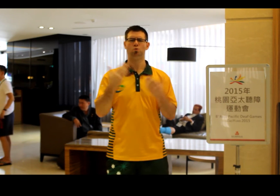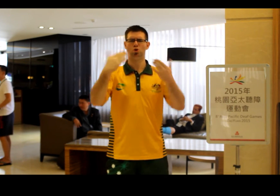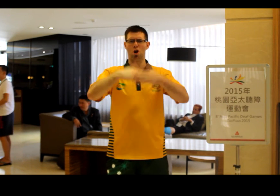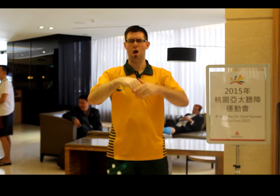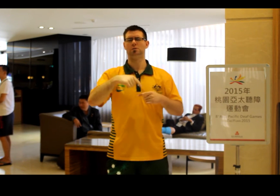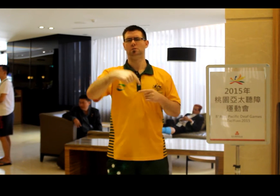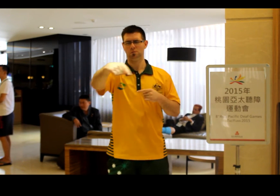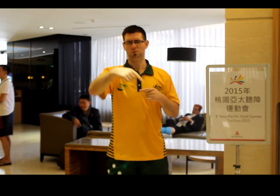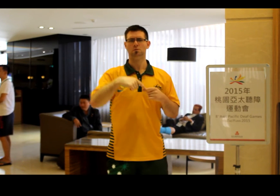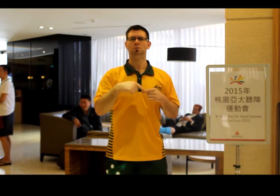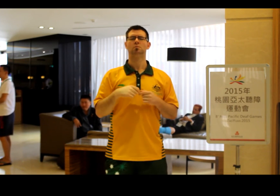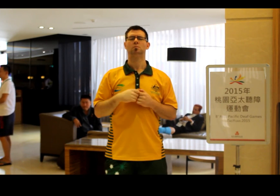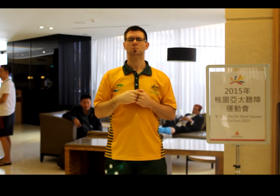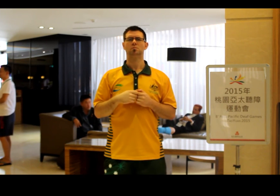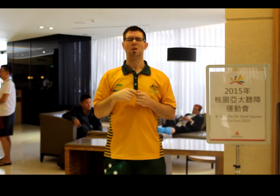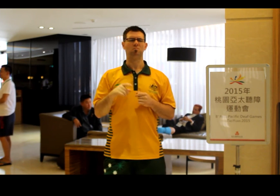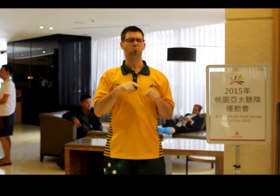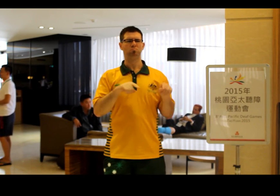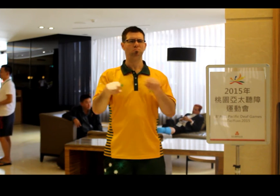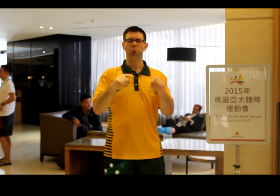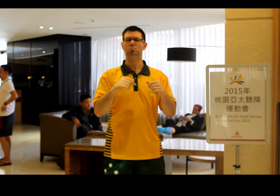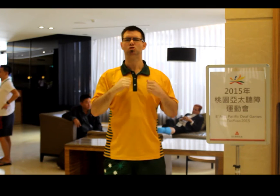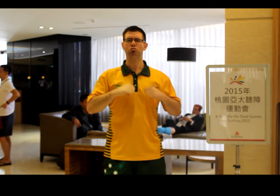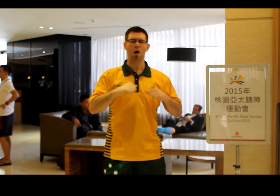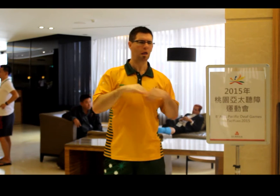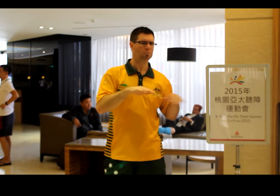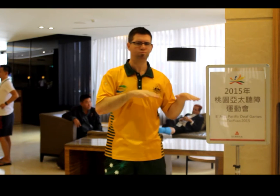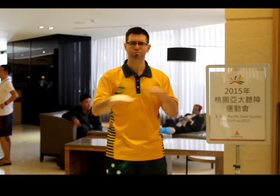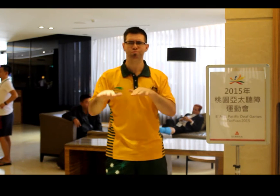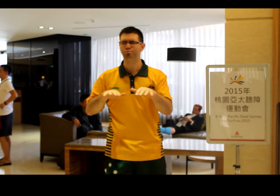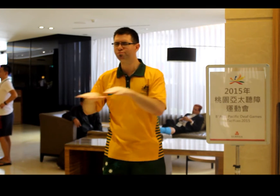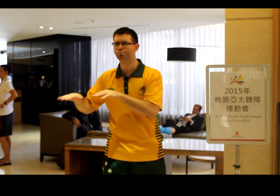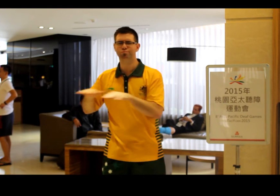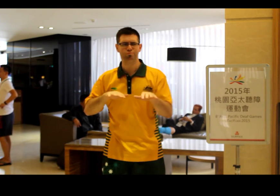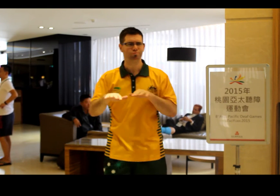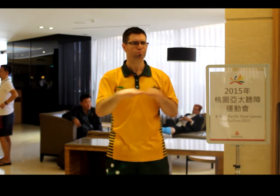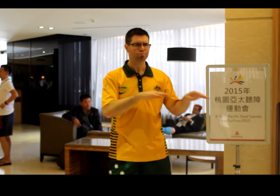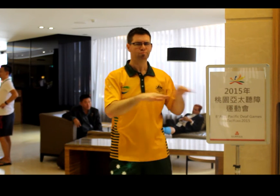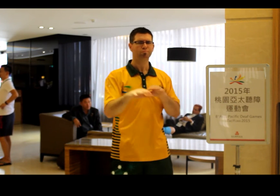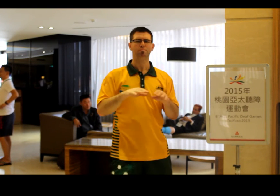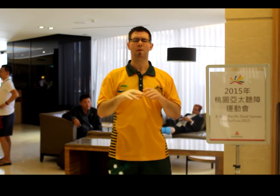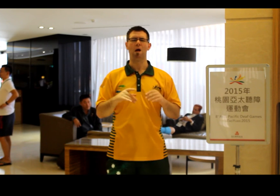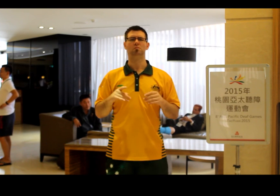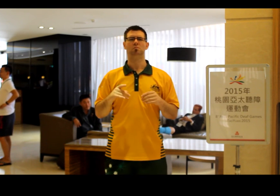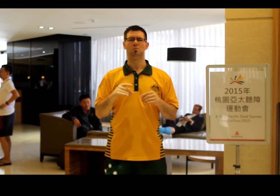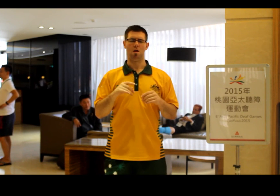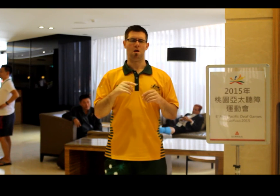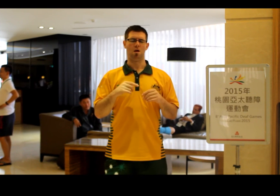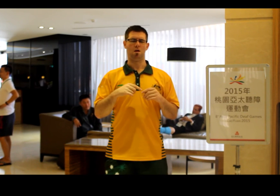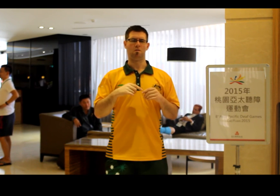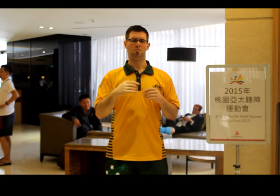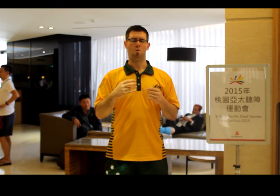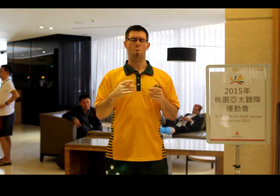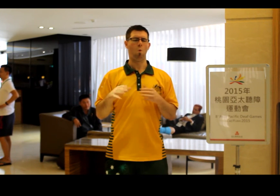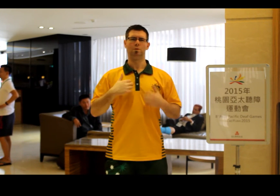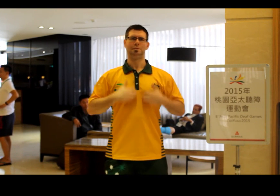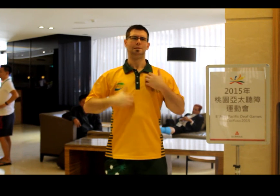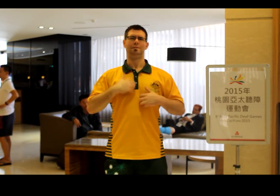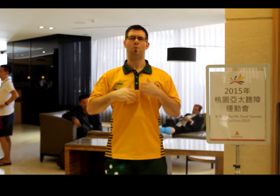I said, we had the opening ceremony this evening. We have various aspects of training happening with the various sports today. And